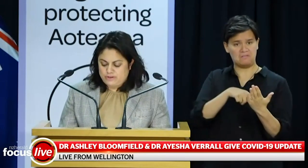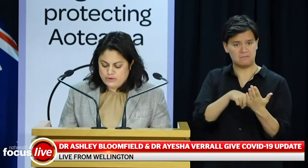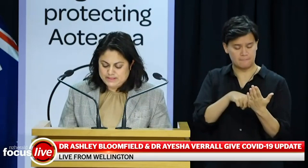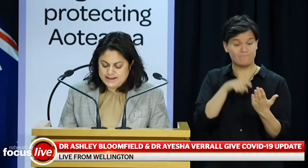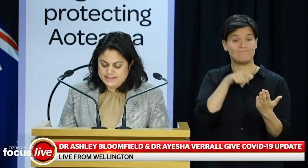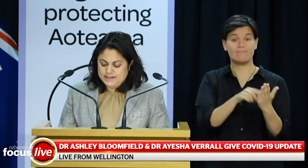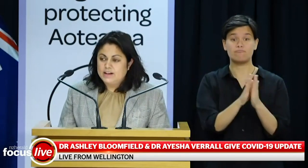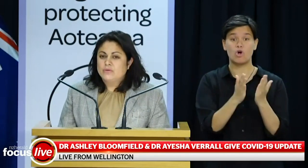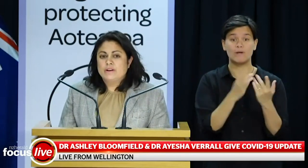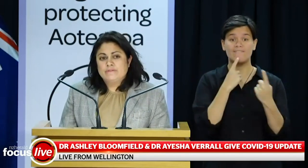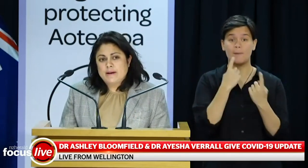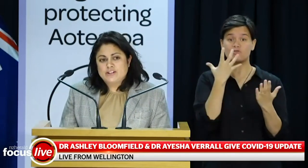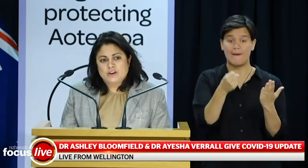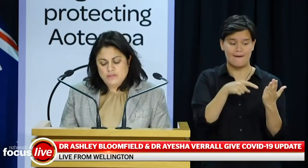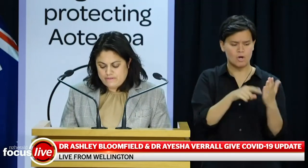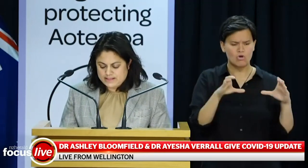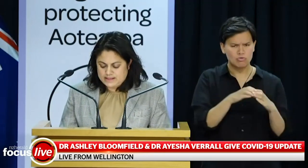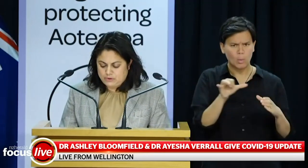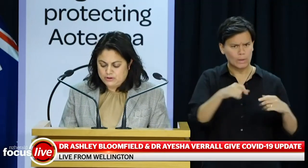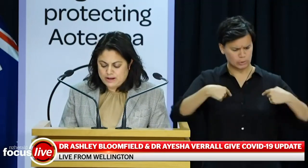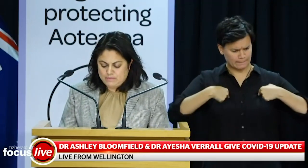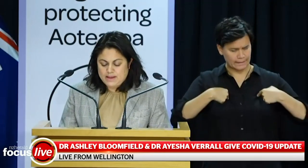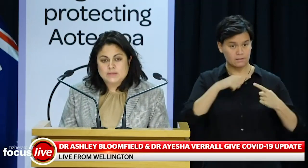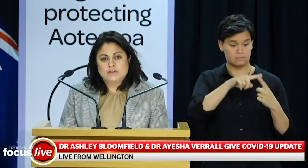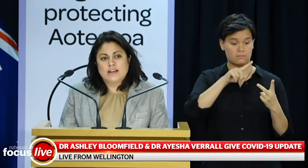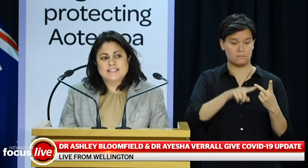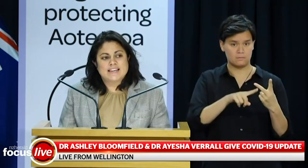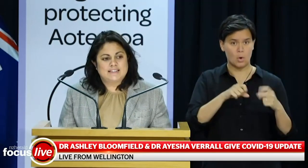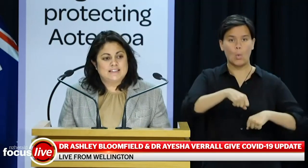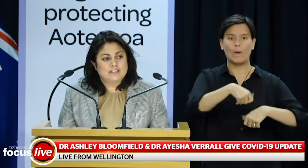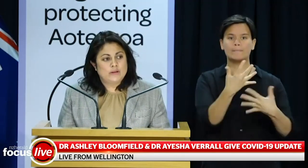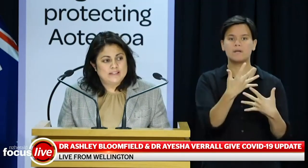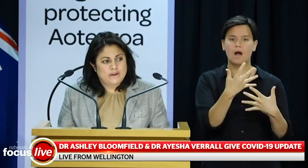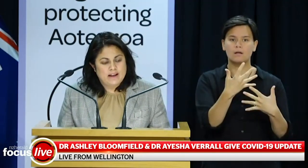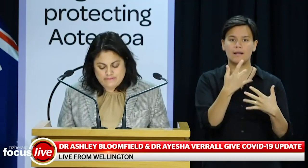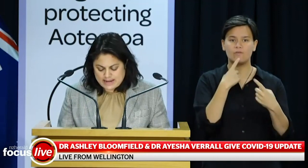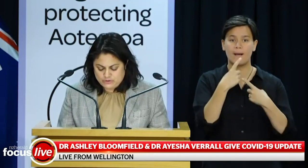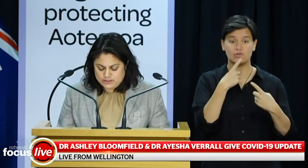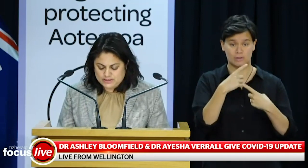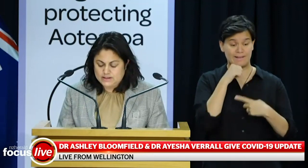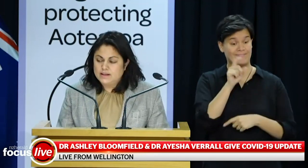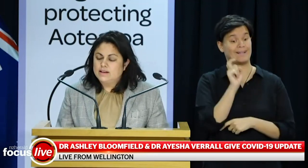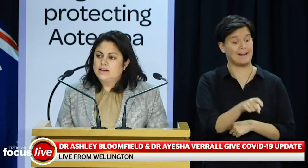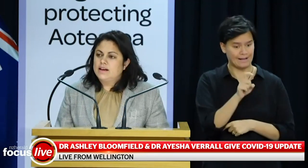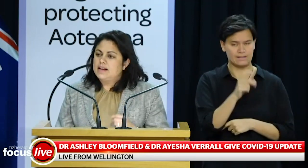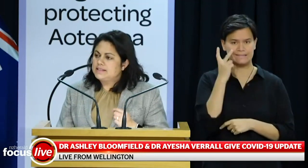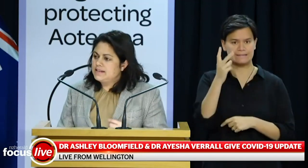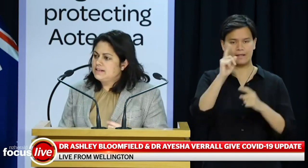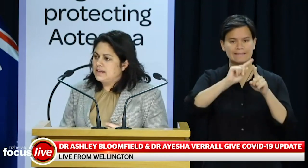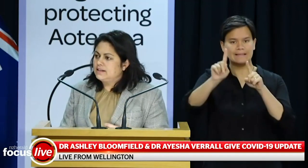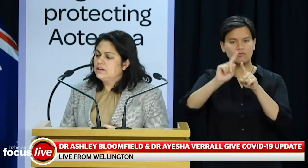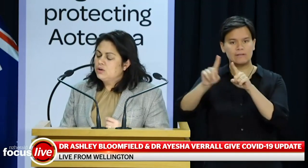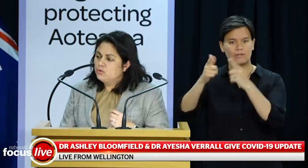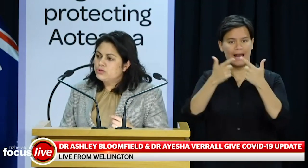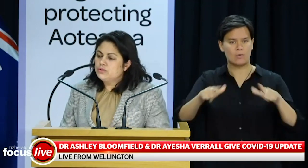Against COVID website, where information on the vaccine program has been translated into 25 languages. A